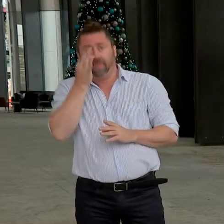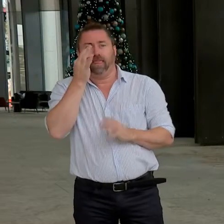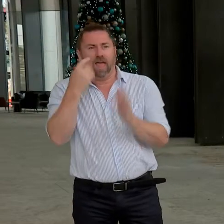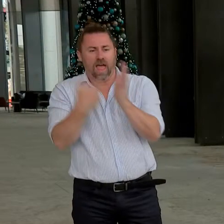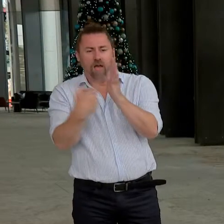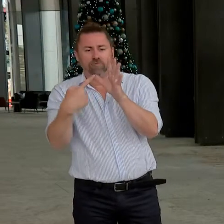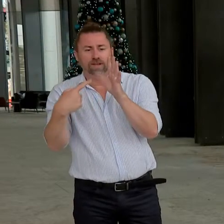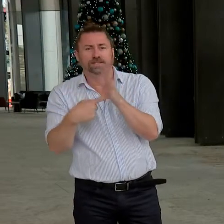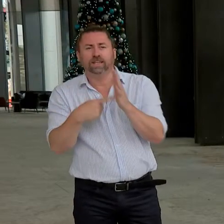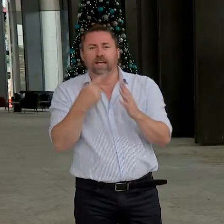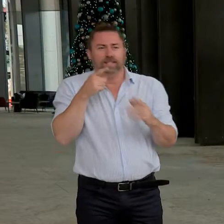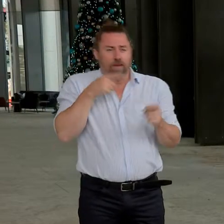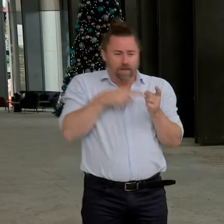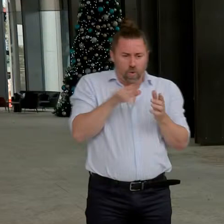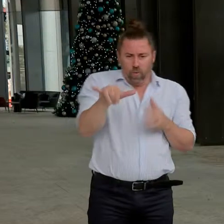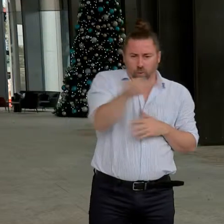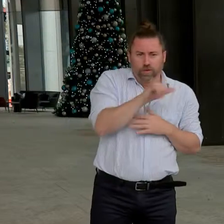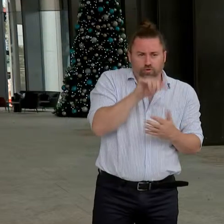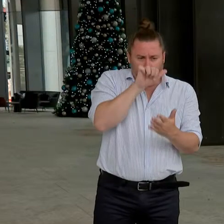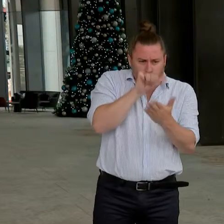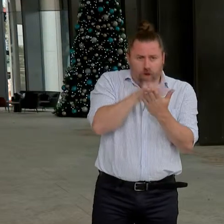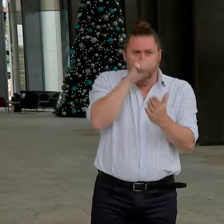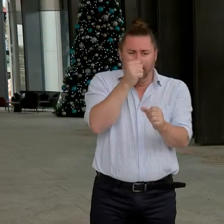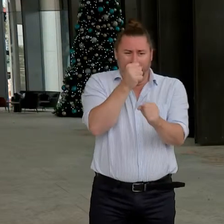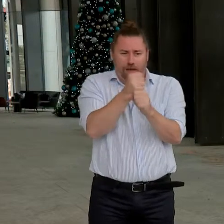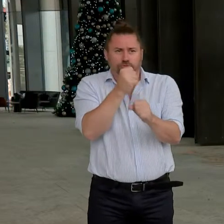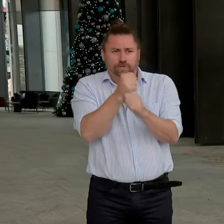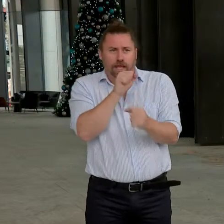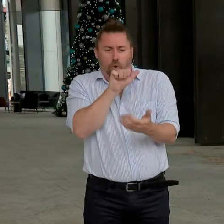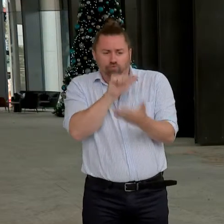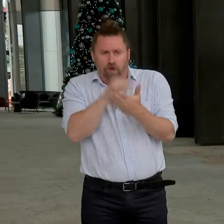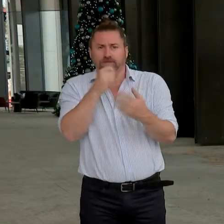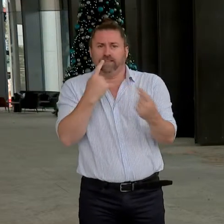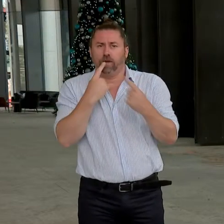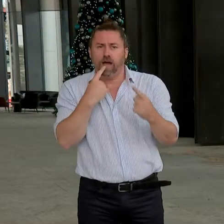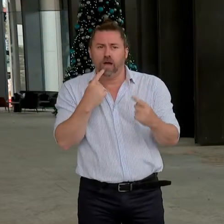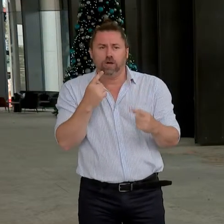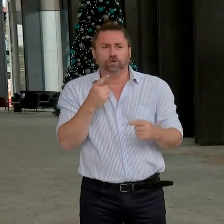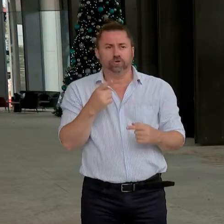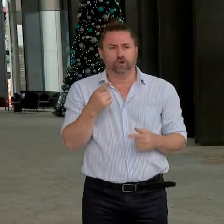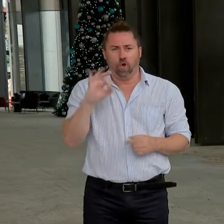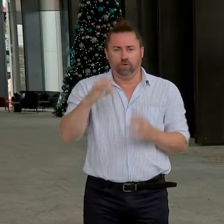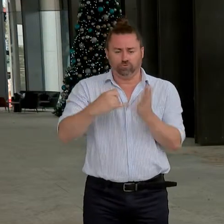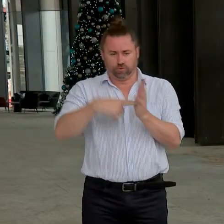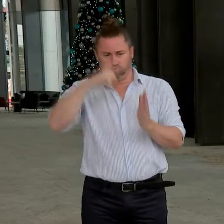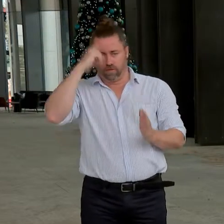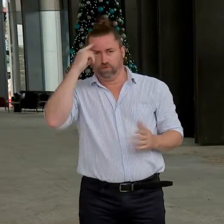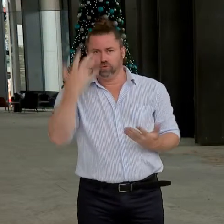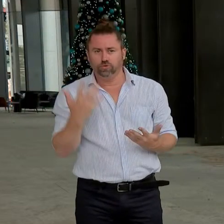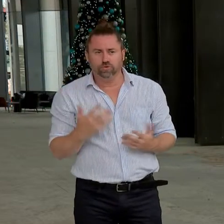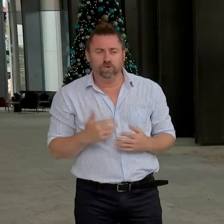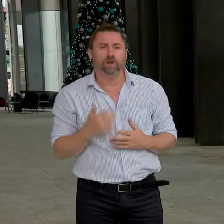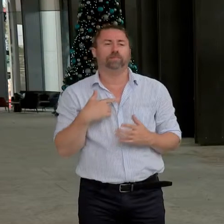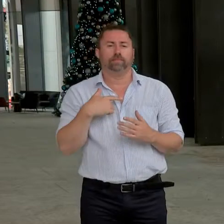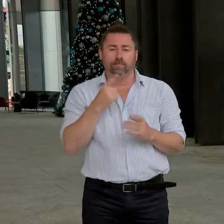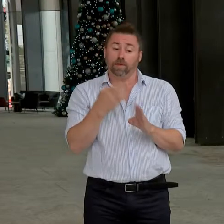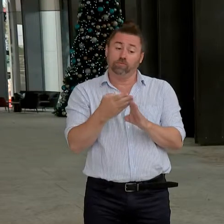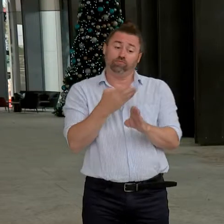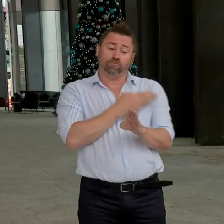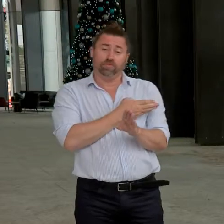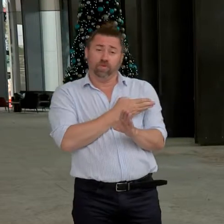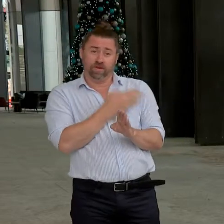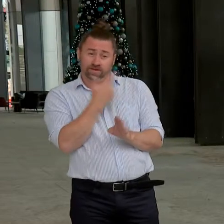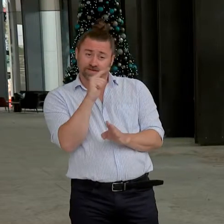others. So we're just taking advice and we're working through that in a safe way, but we know the pre-arrival test is a really